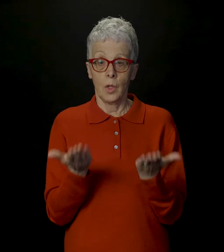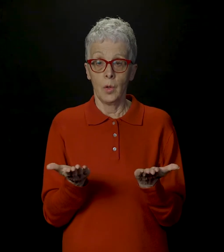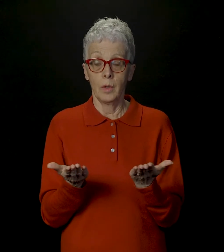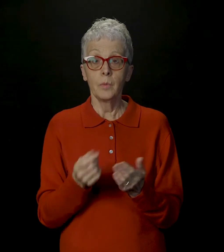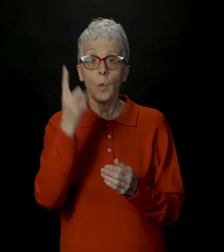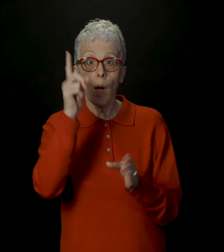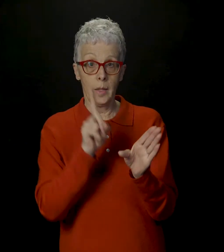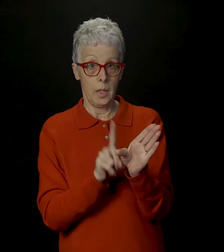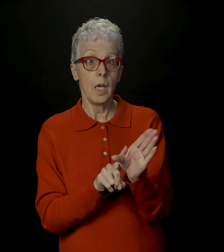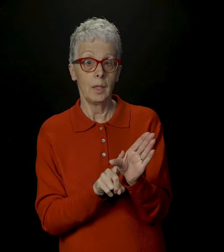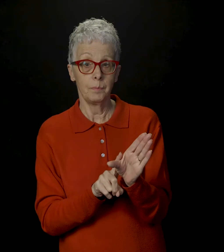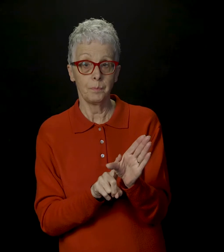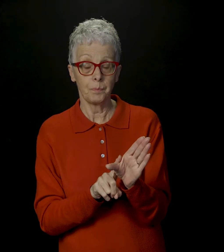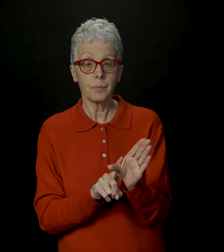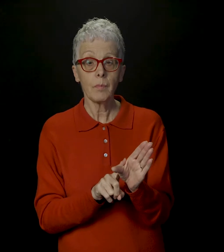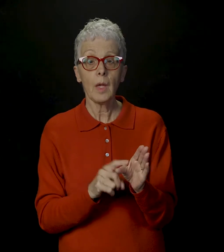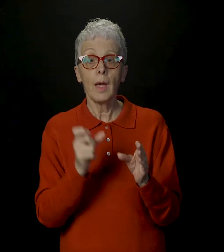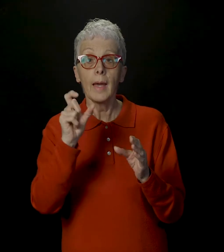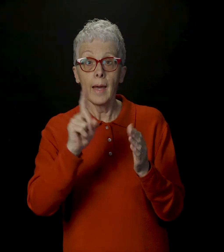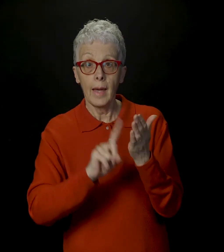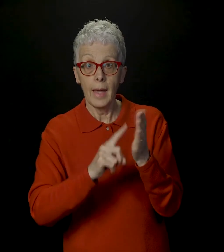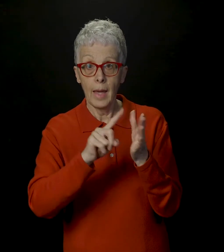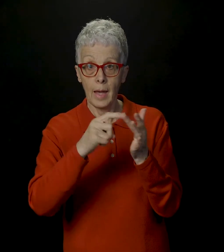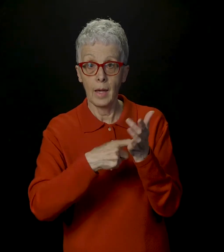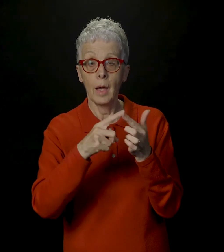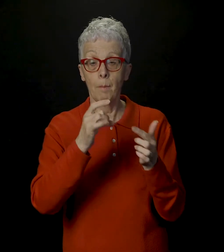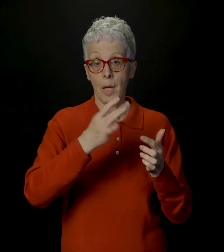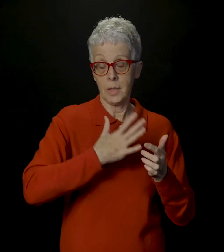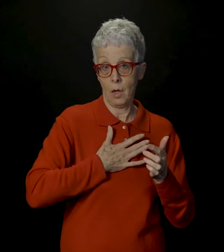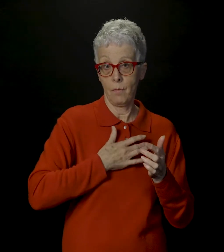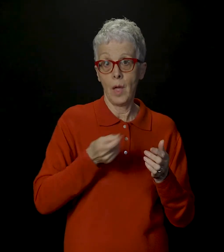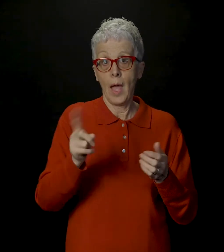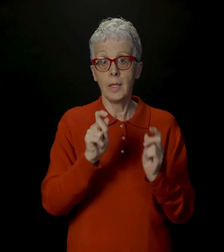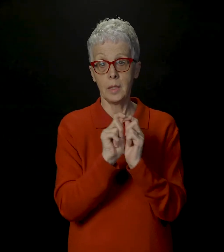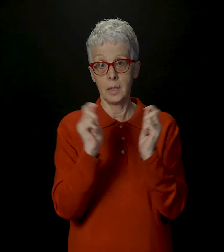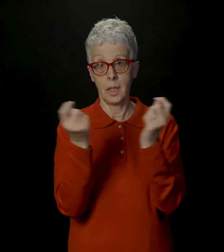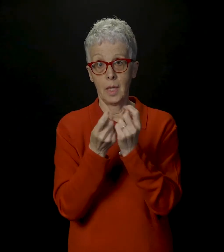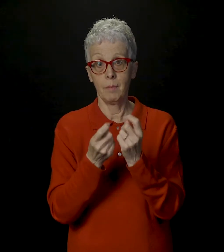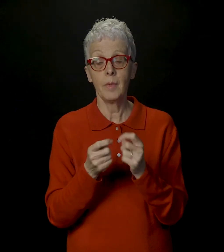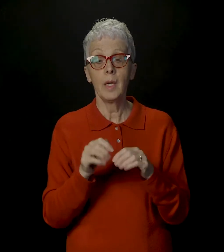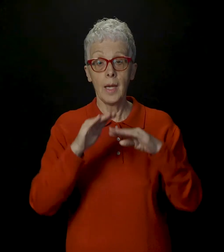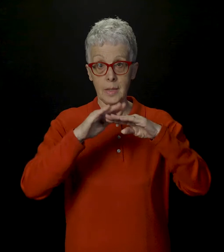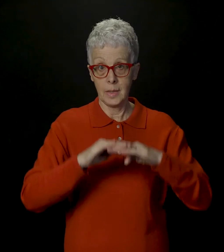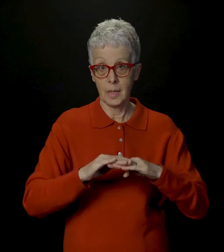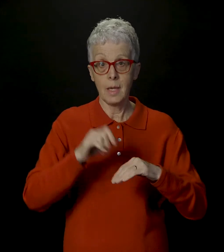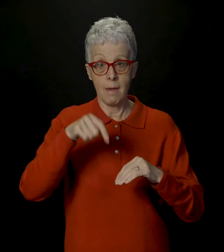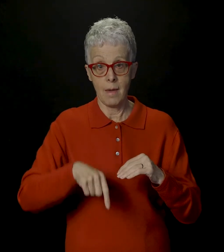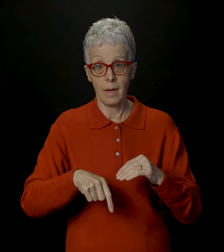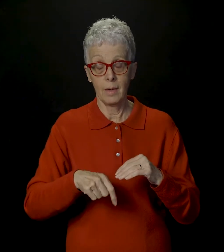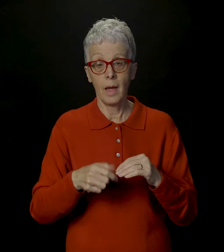literally been a year to the day Since Claire and I And some of the other One Care team Set up here on stage And we had